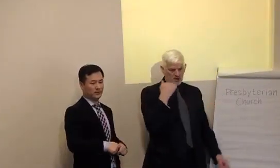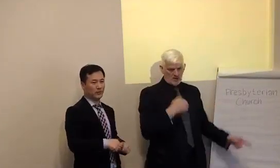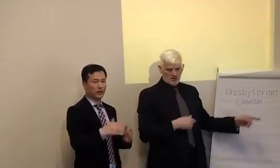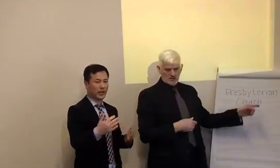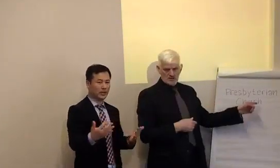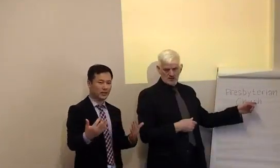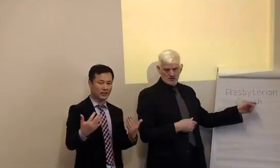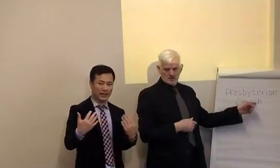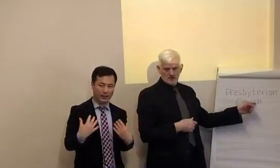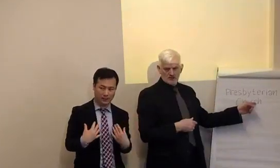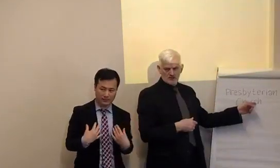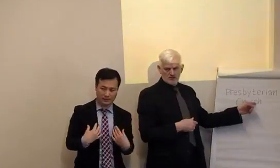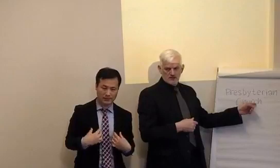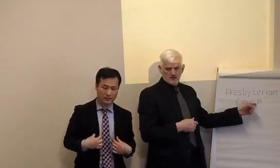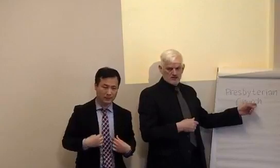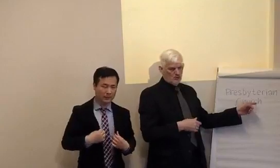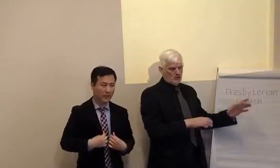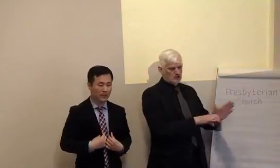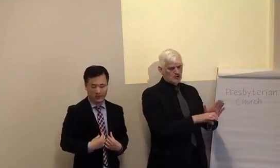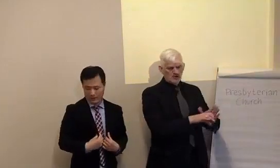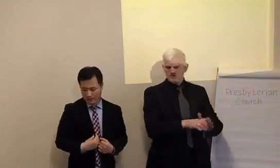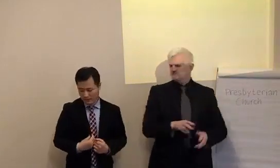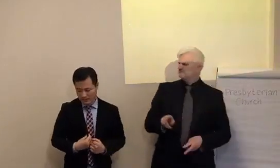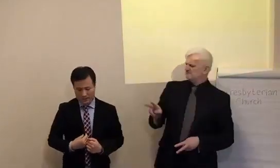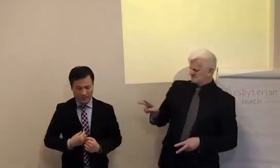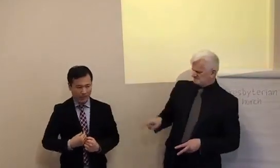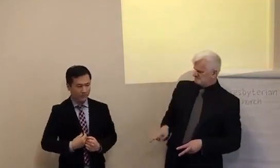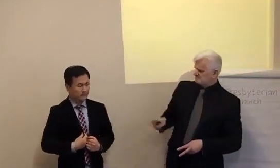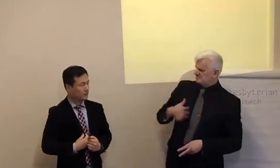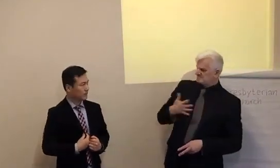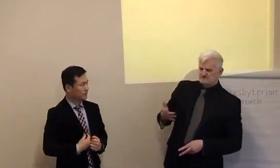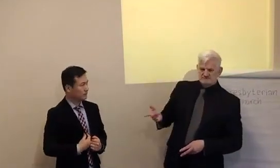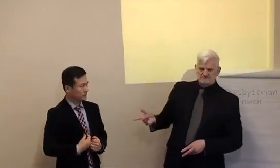So they didn't like us.